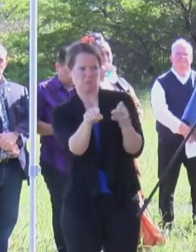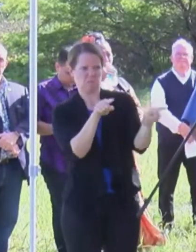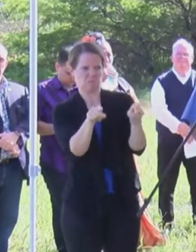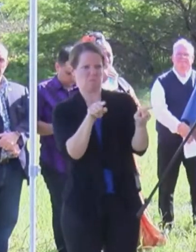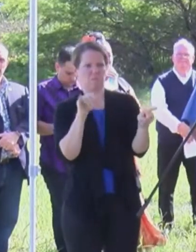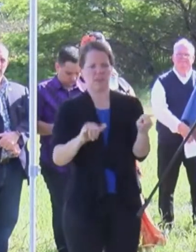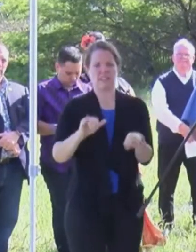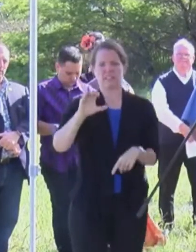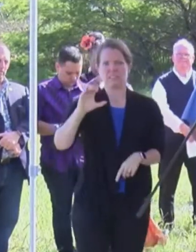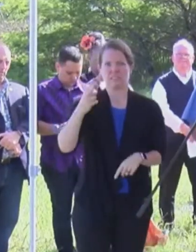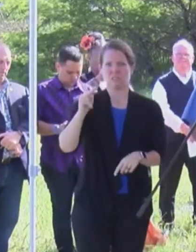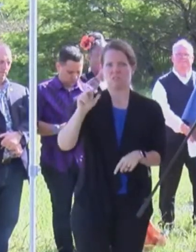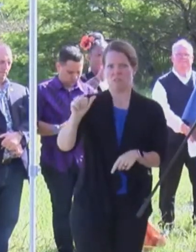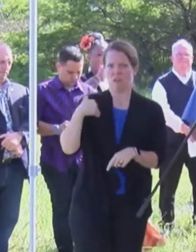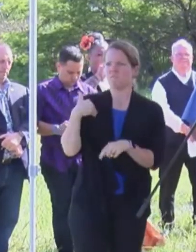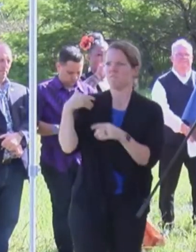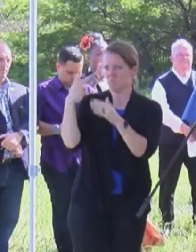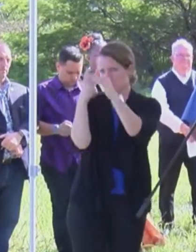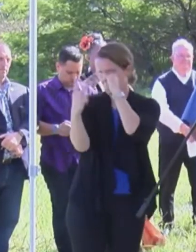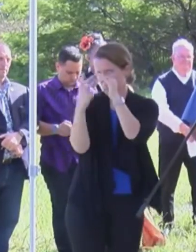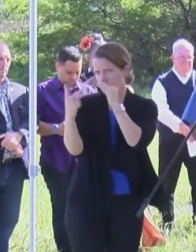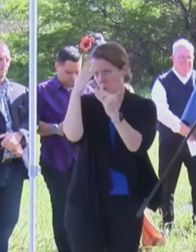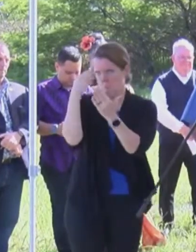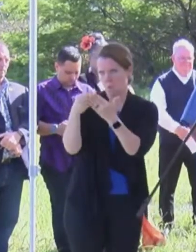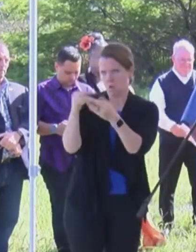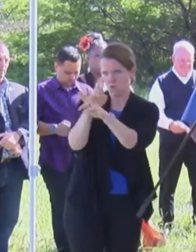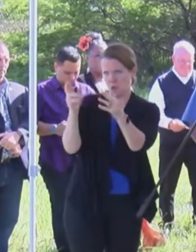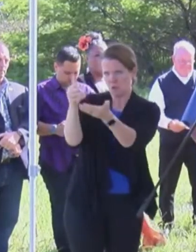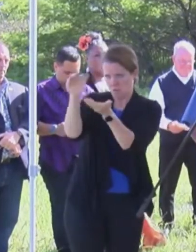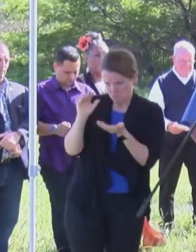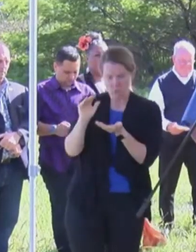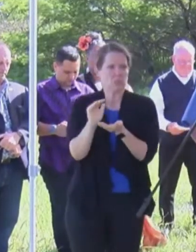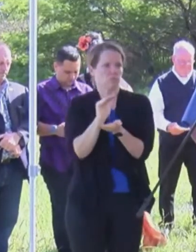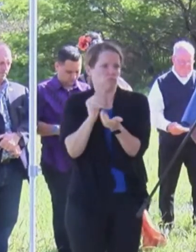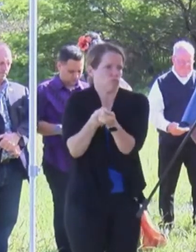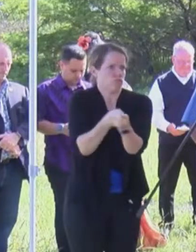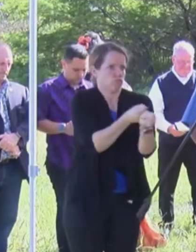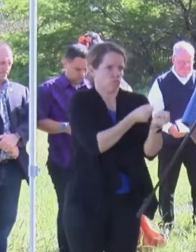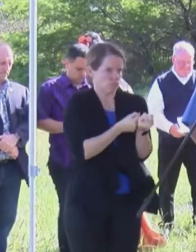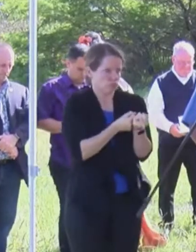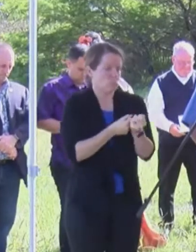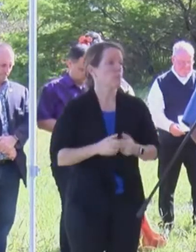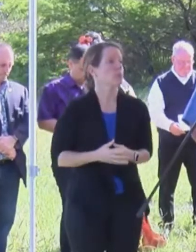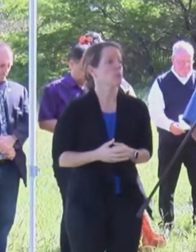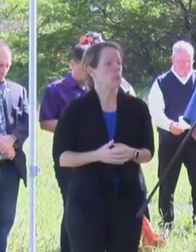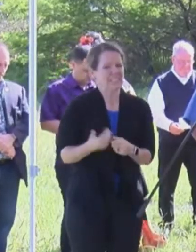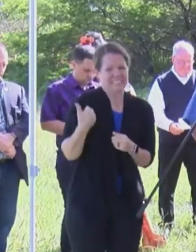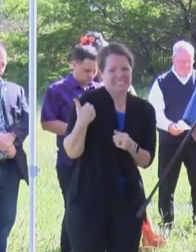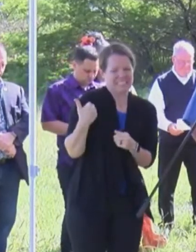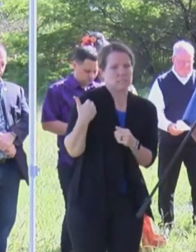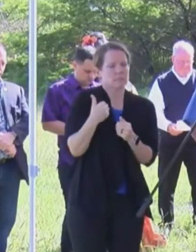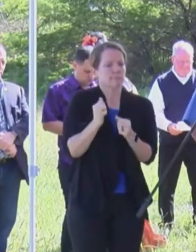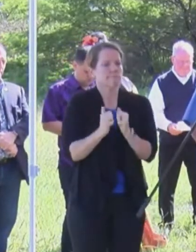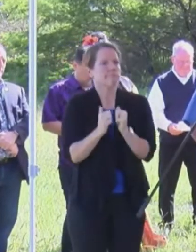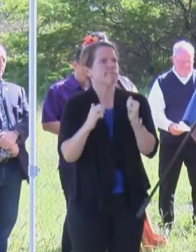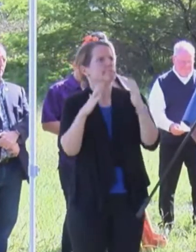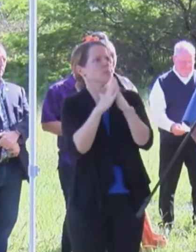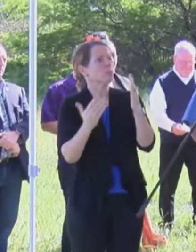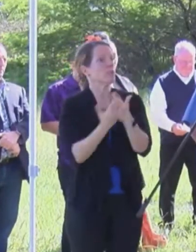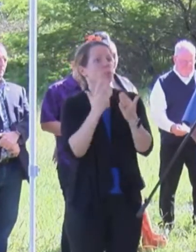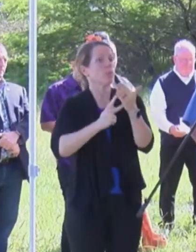there. A couple weeks ago, we launched the short-term rental conversion program, the leasing program, again through